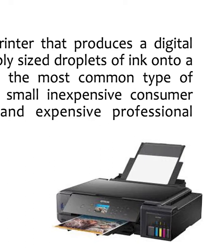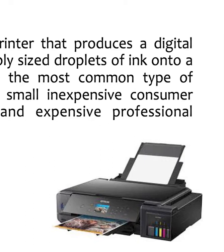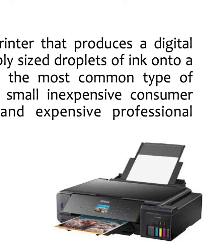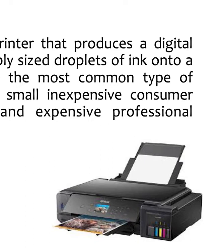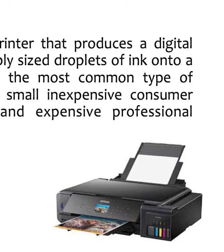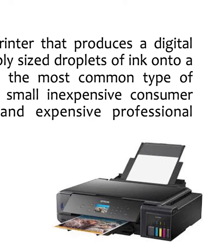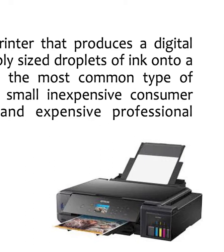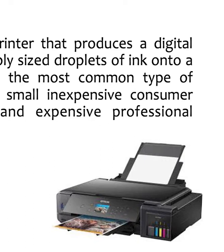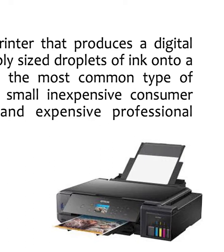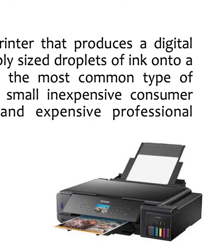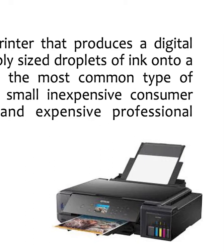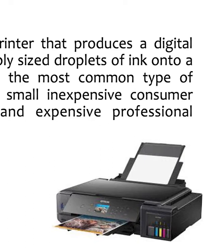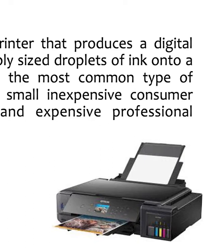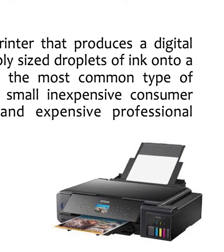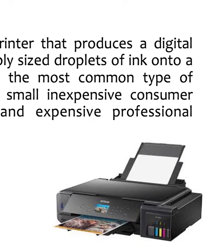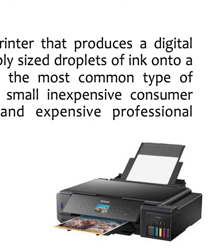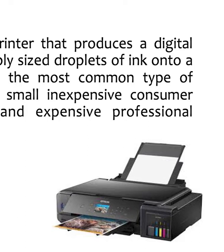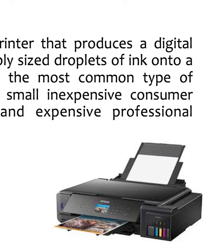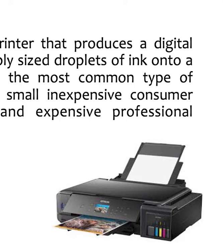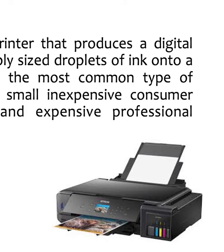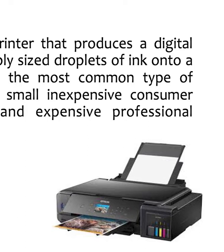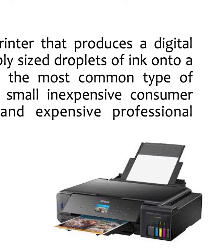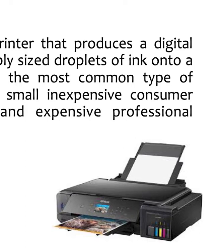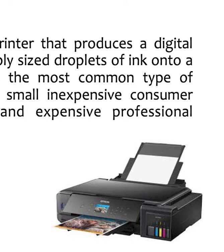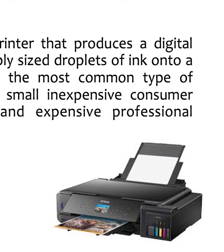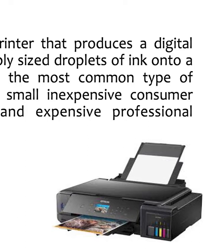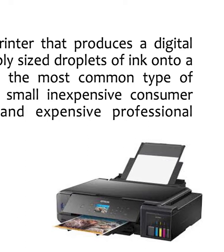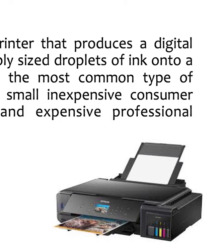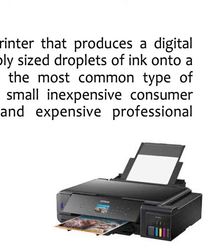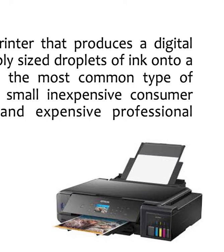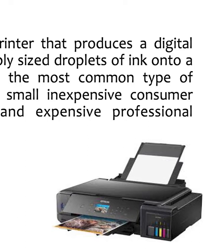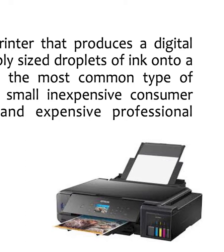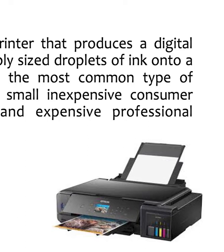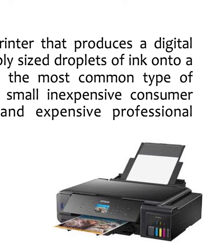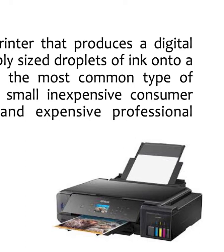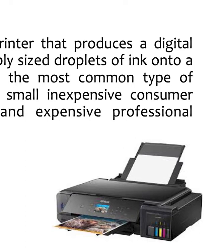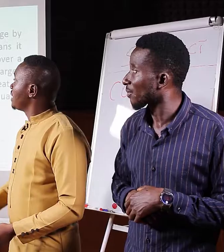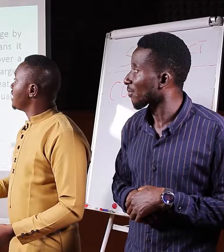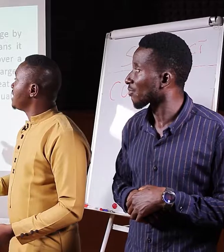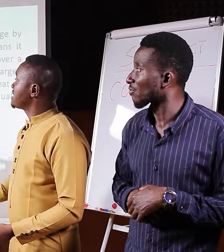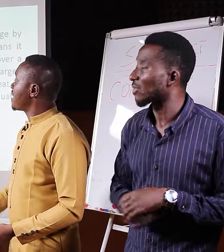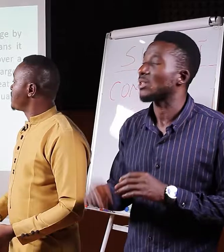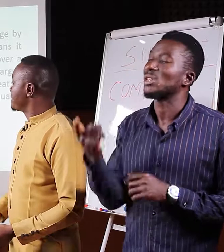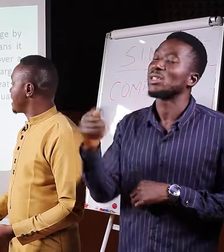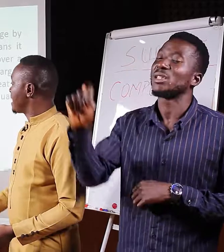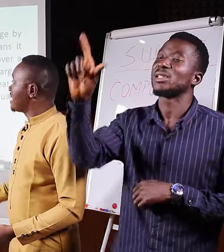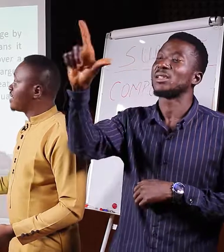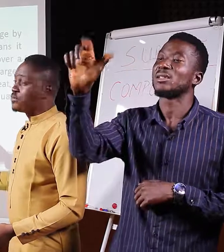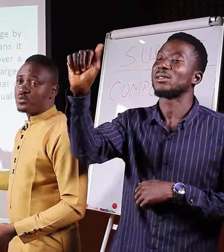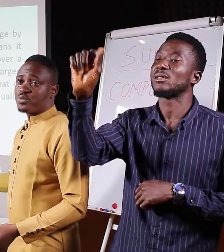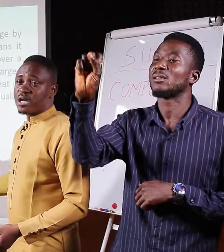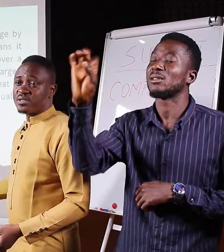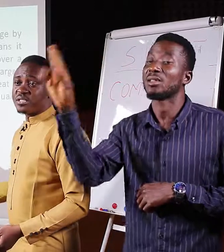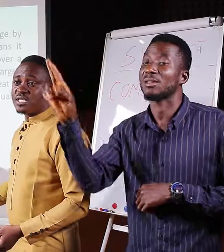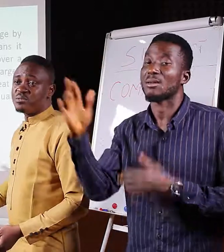variably sized droplets of ink on the paper without much noise. The laser printer,